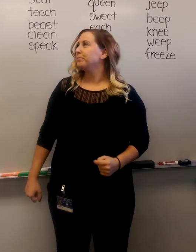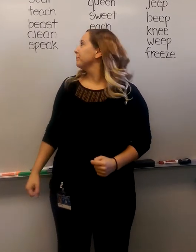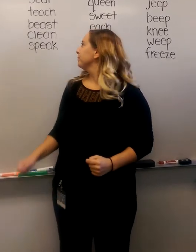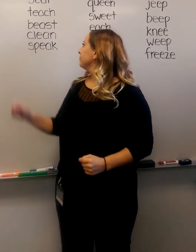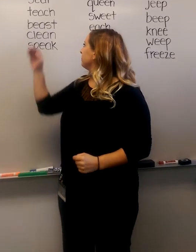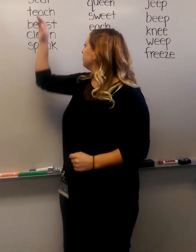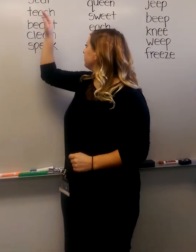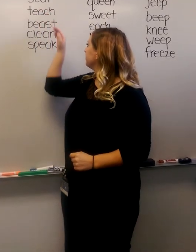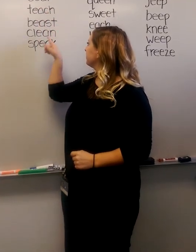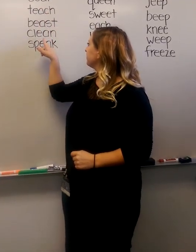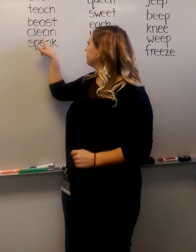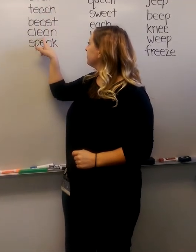Clean.